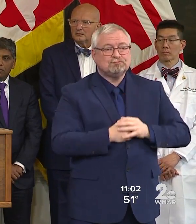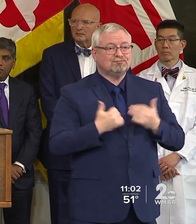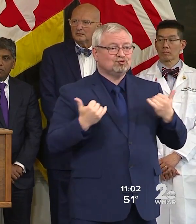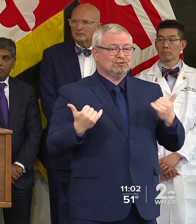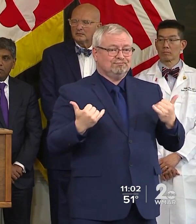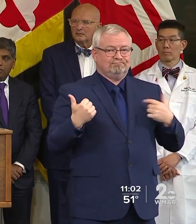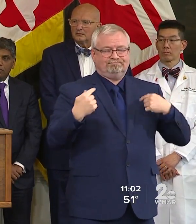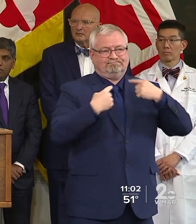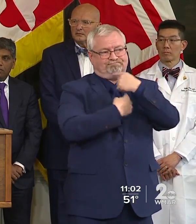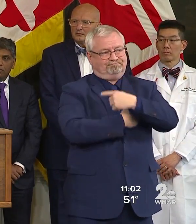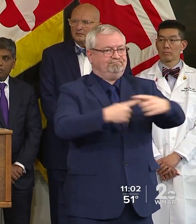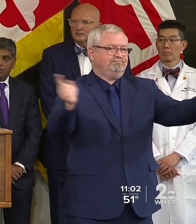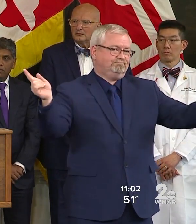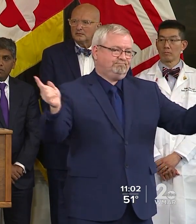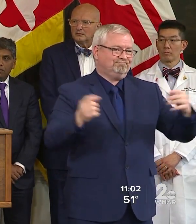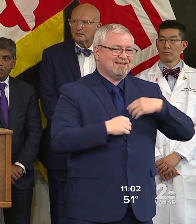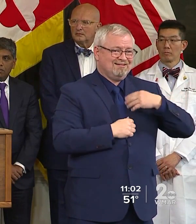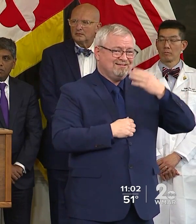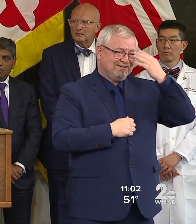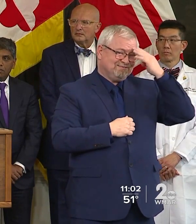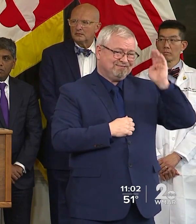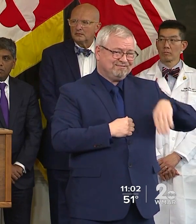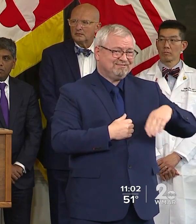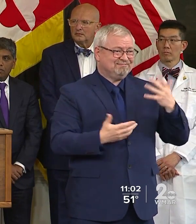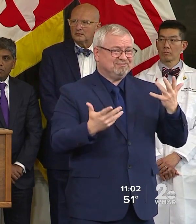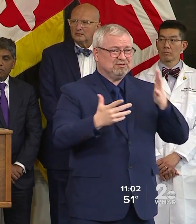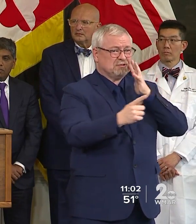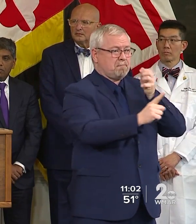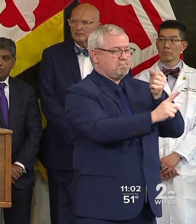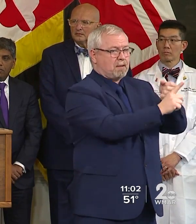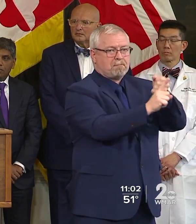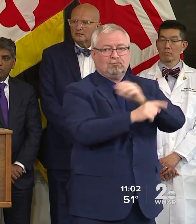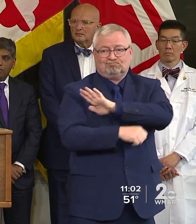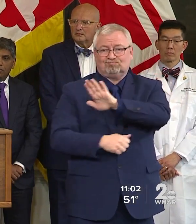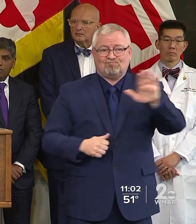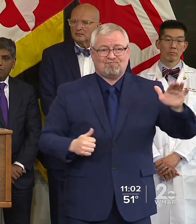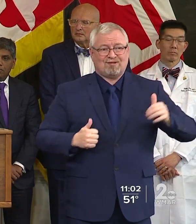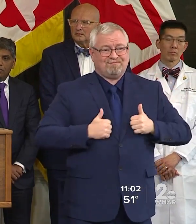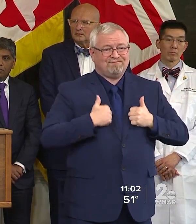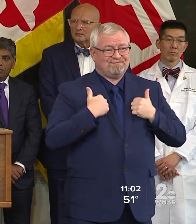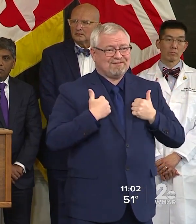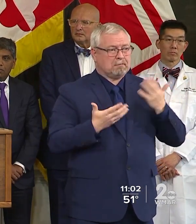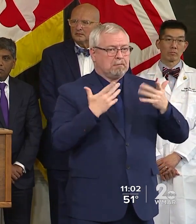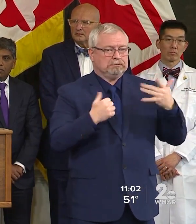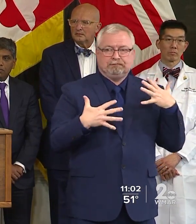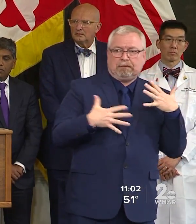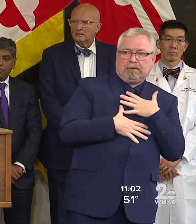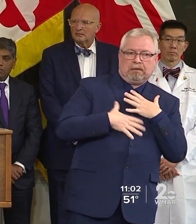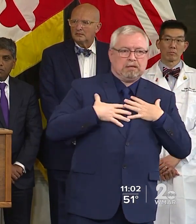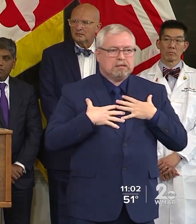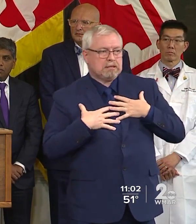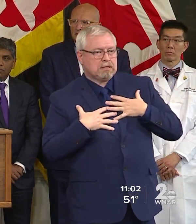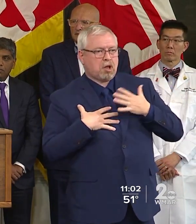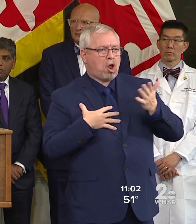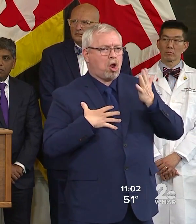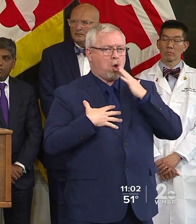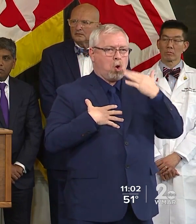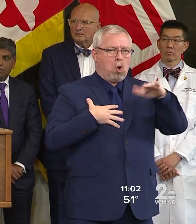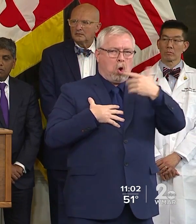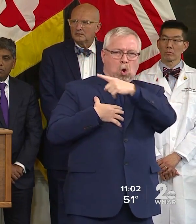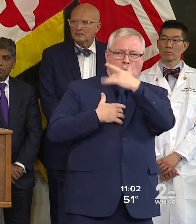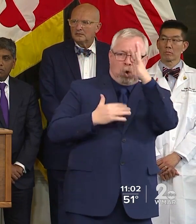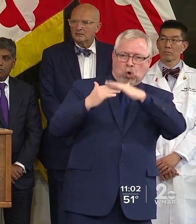sound extreme, and they may sound frightening, but they could be the difference in